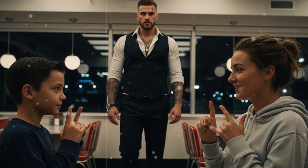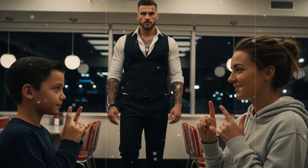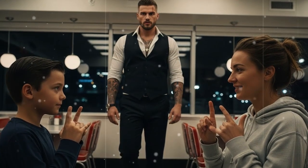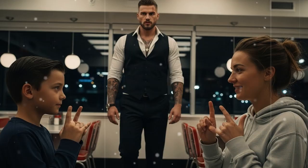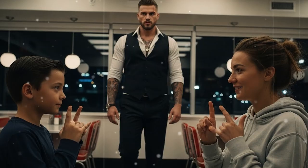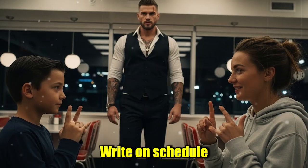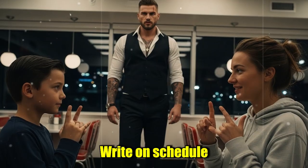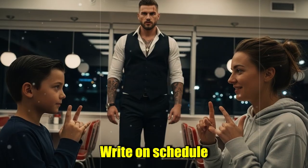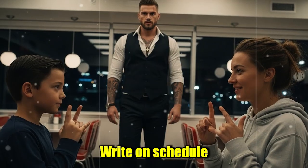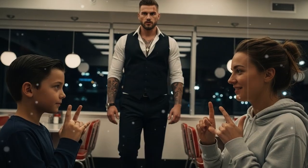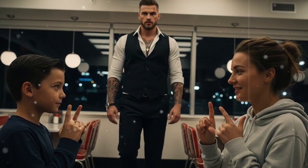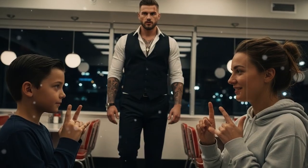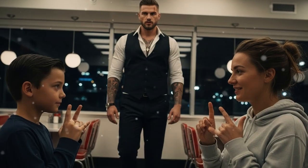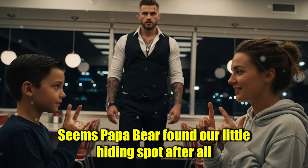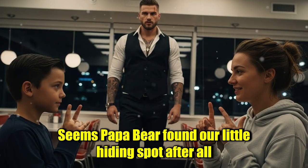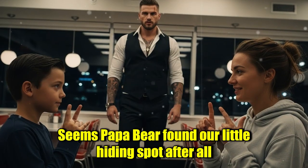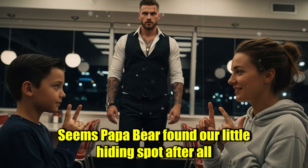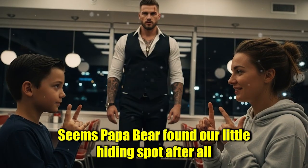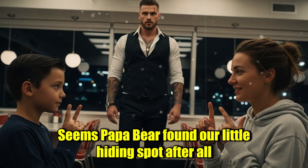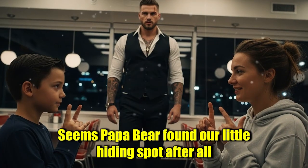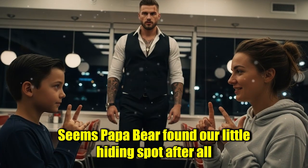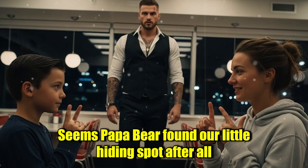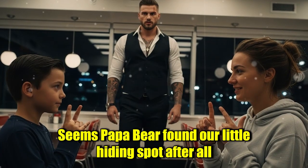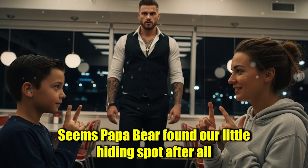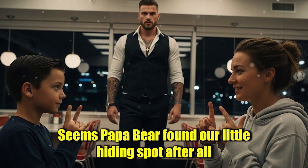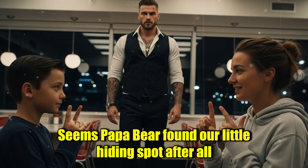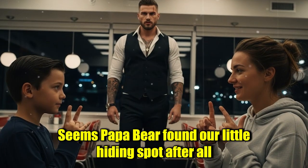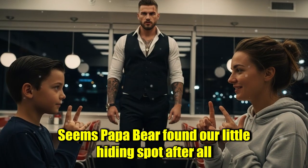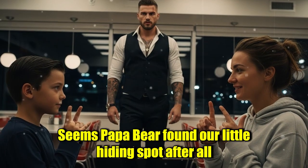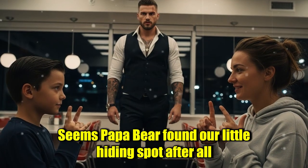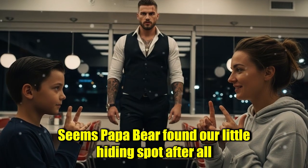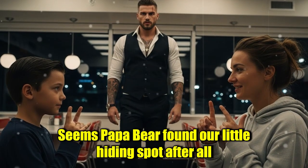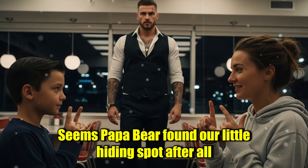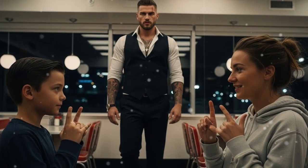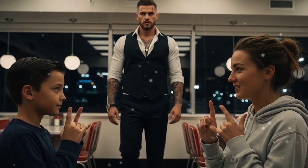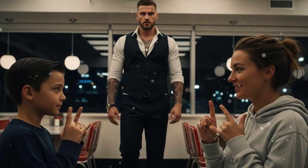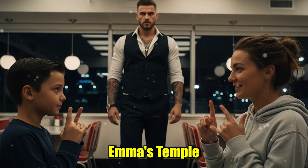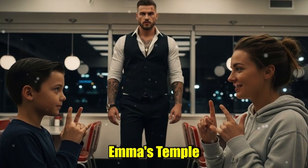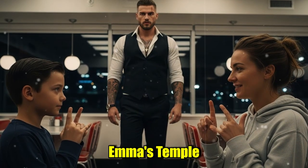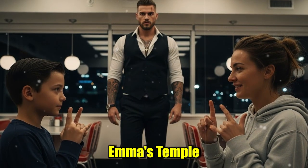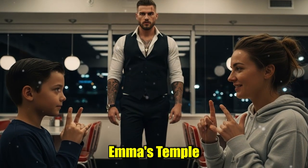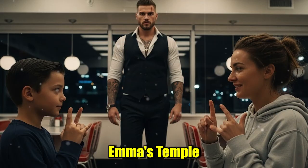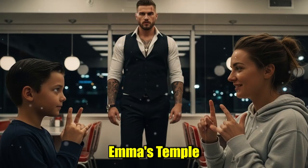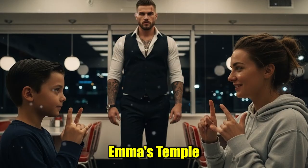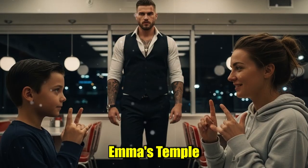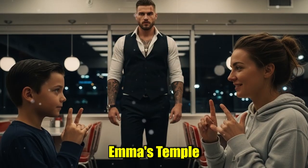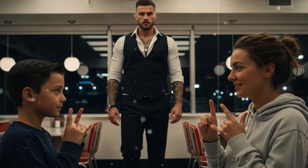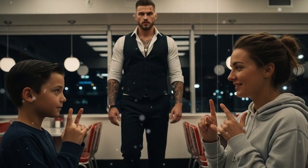widened. Right on schedule. Seems Papa Bear found our little hiding spot after all. He pressed the gun against Emma's temple,